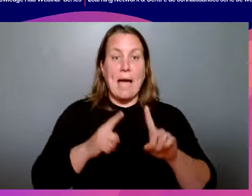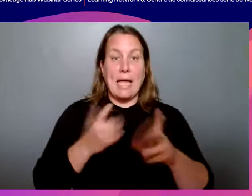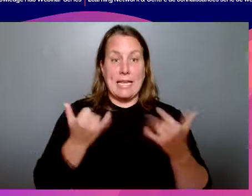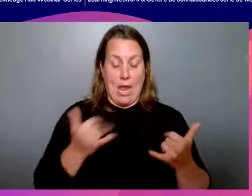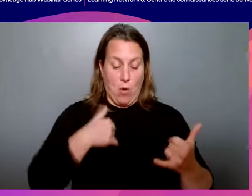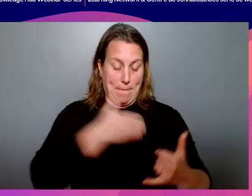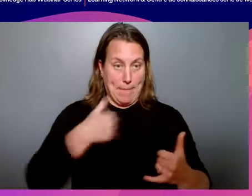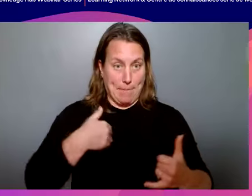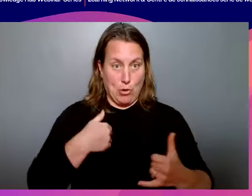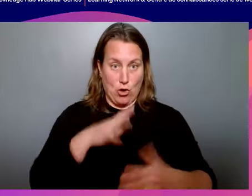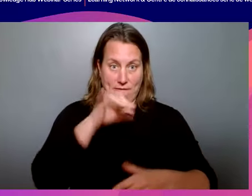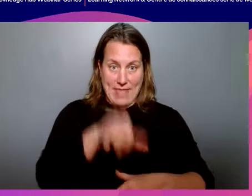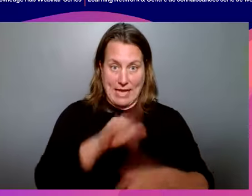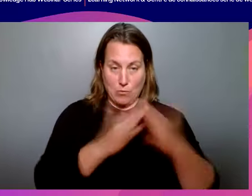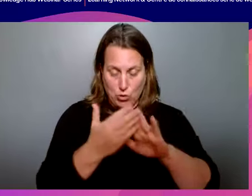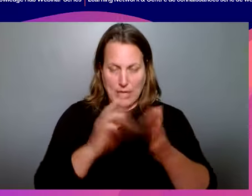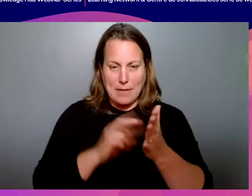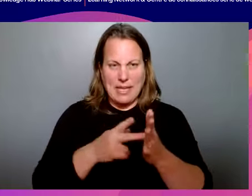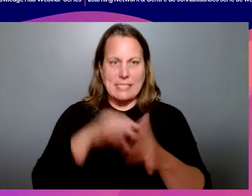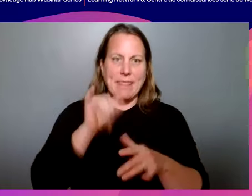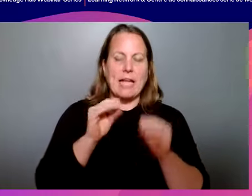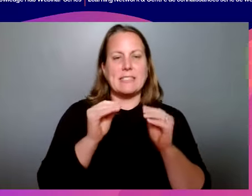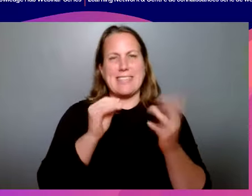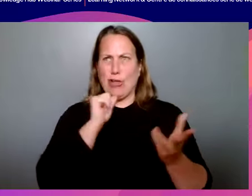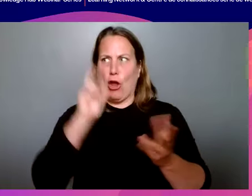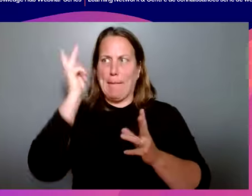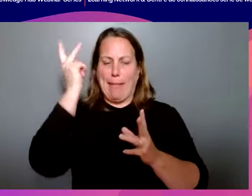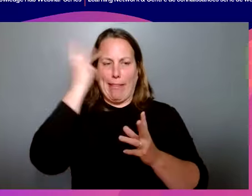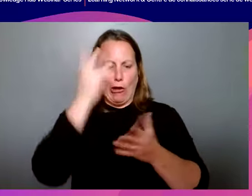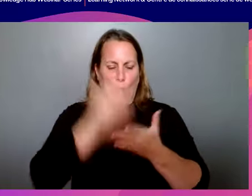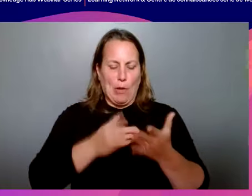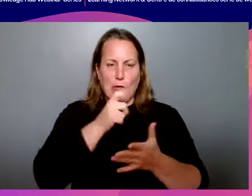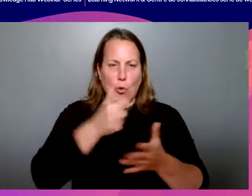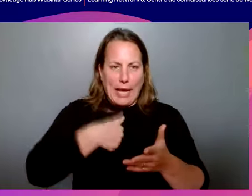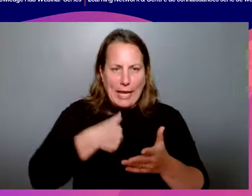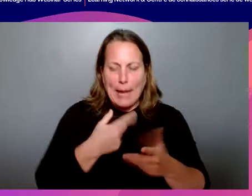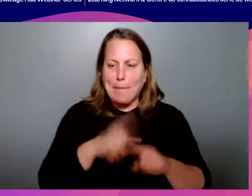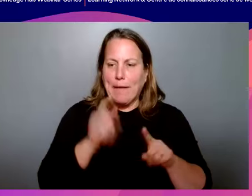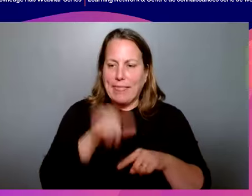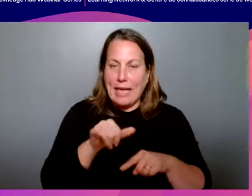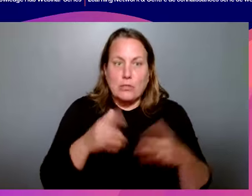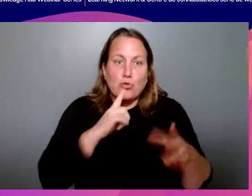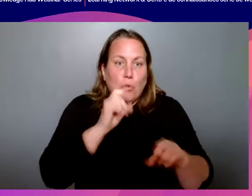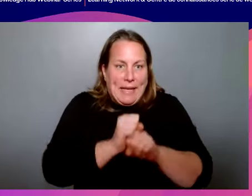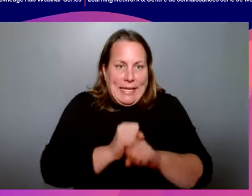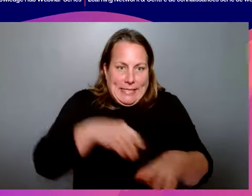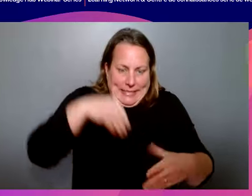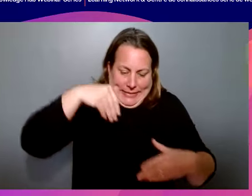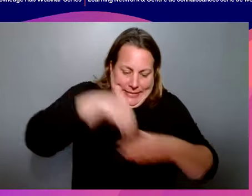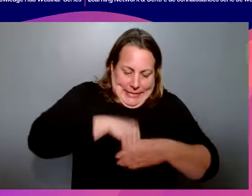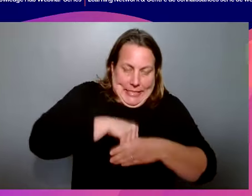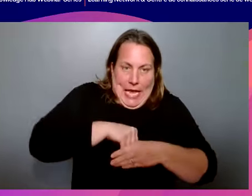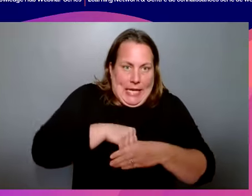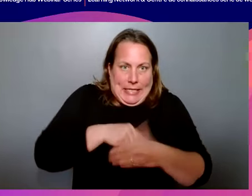plus community isn't a political stance. It's actually just an intrinsic part of who I am. Sexuality